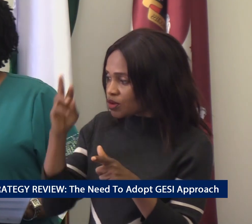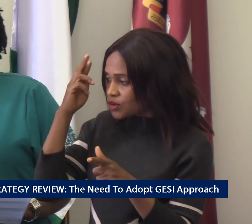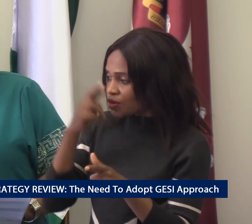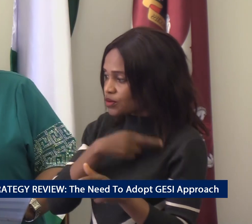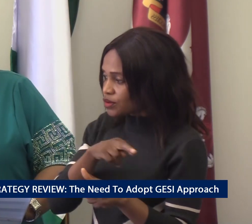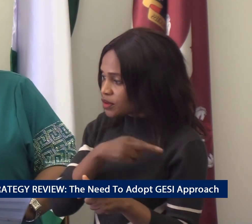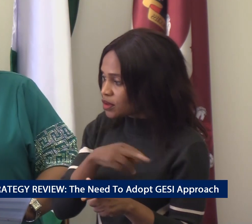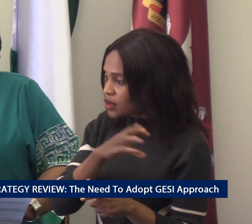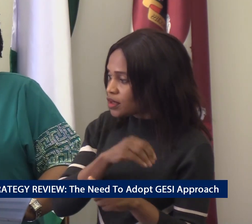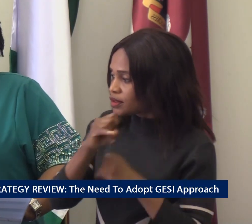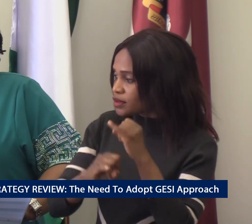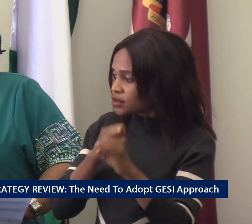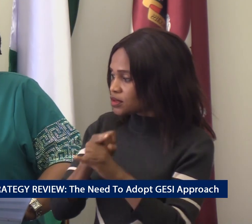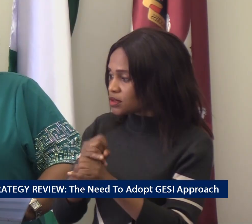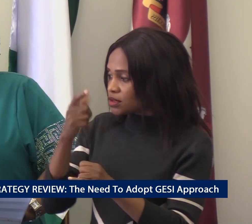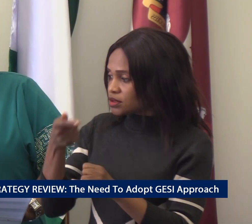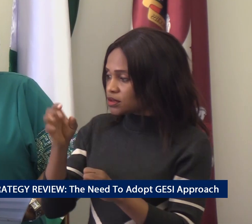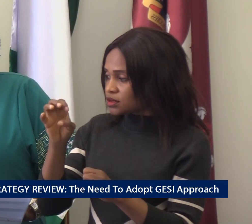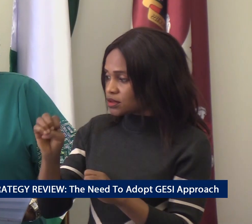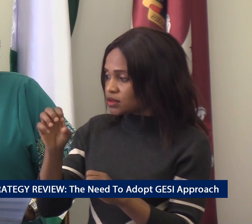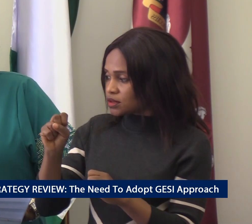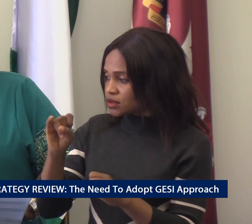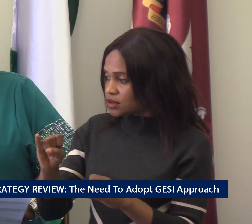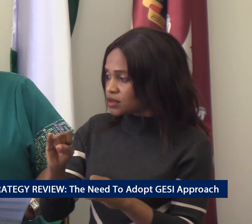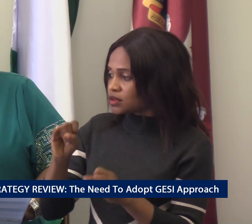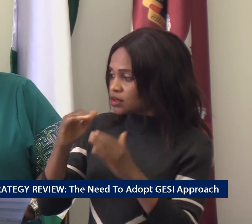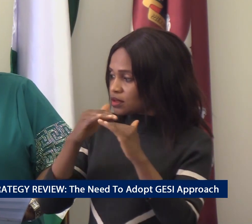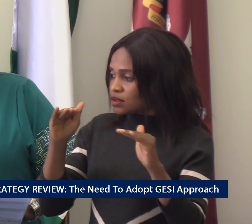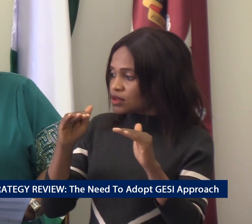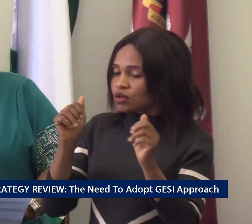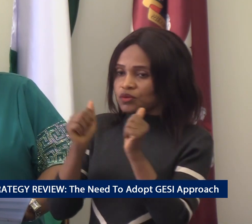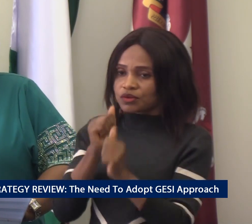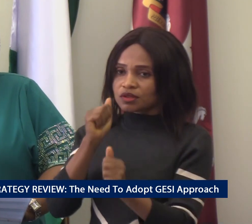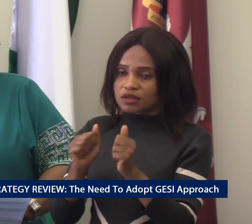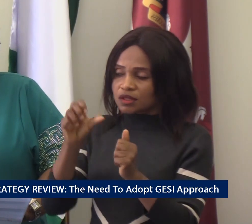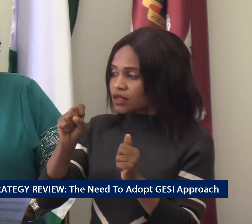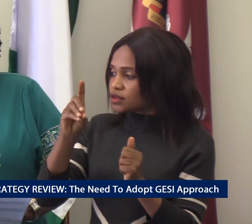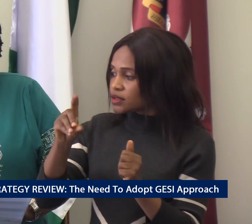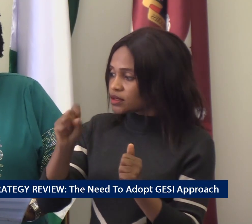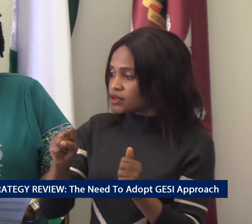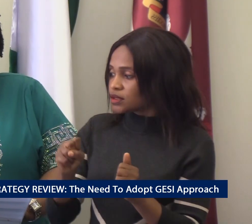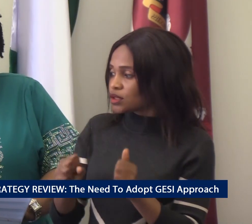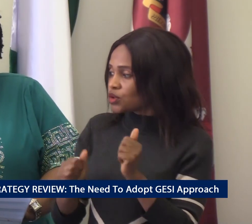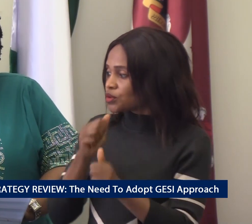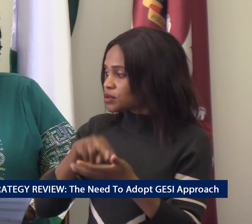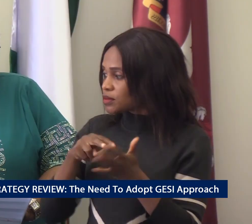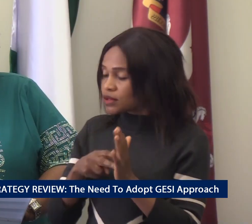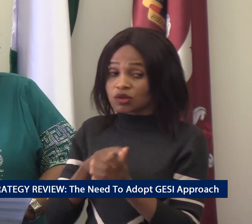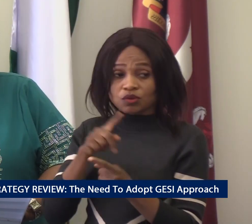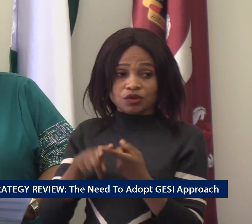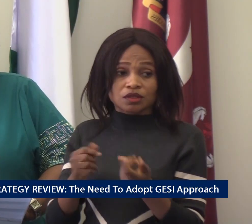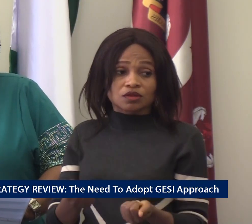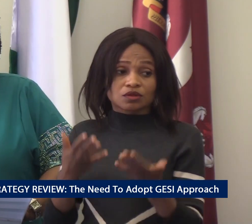and the SDGs, which means if the Federal Ministry of Health submits a budget to the National Assembly, there should be a checklist with